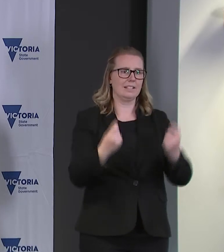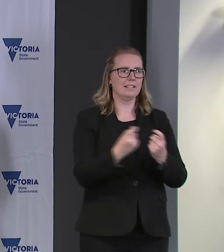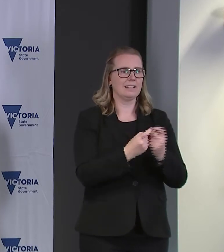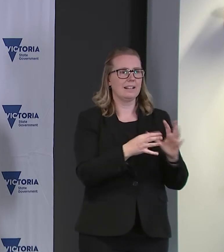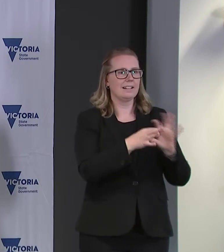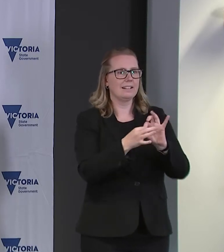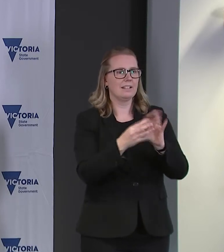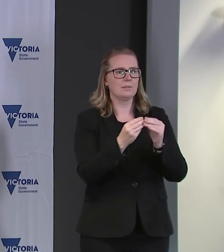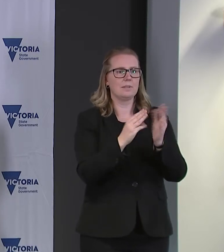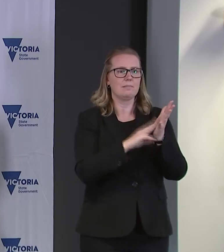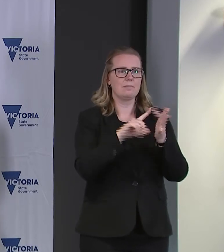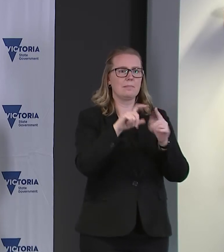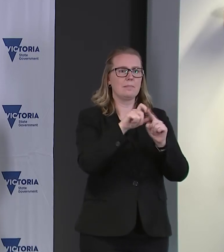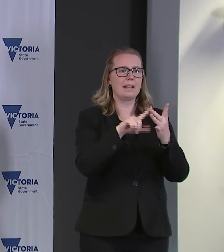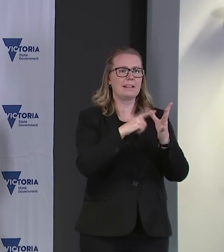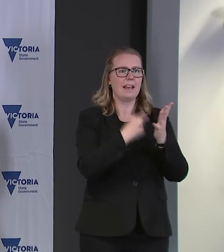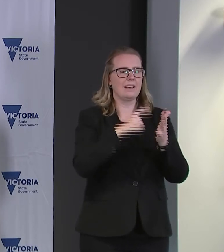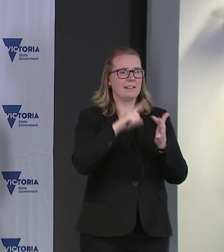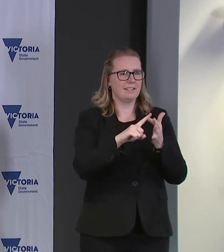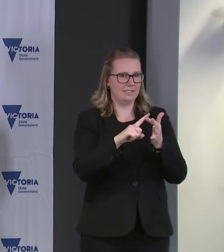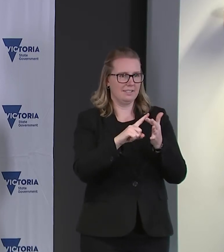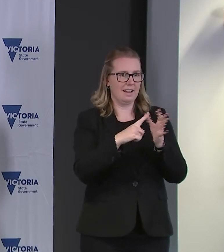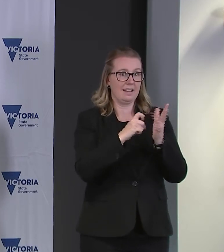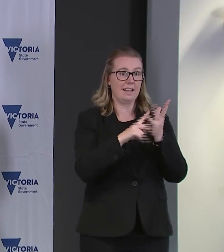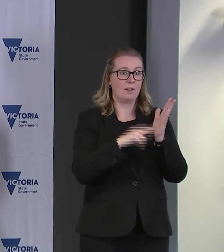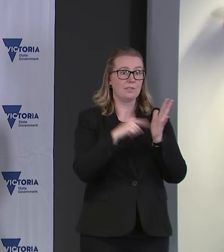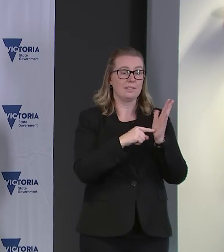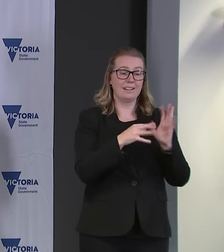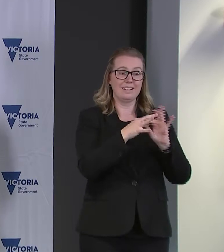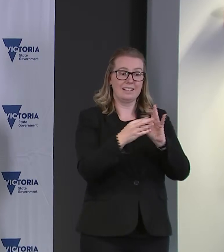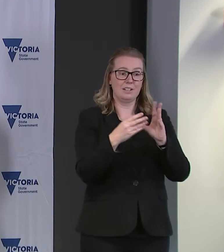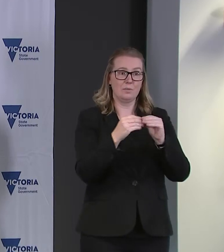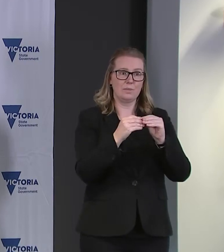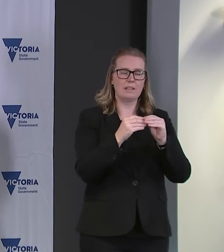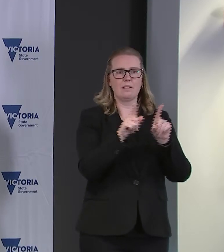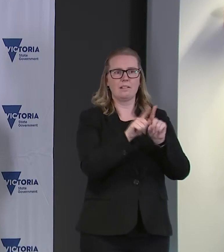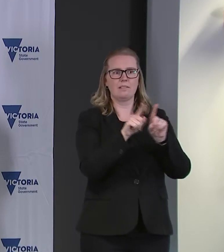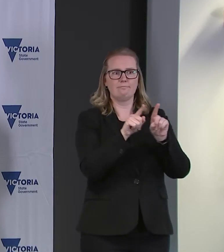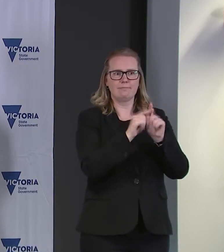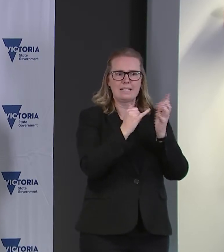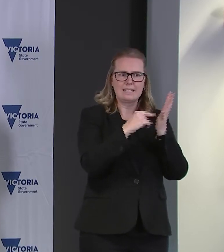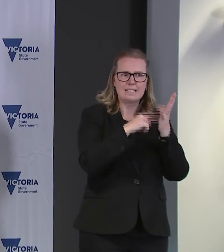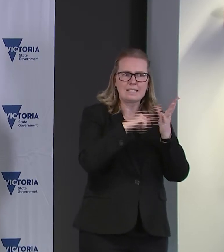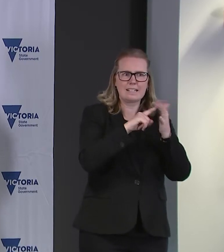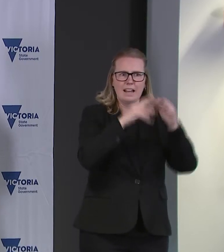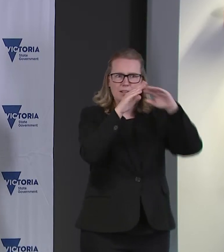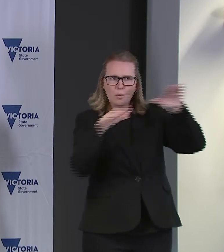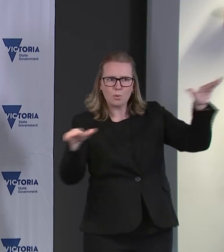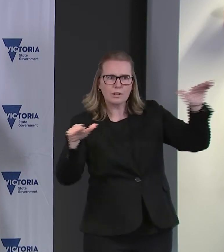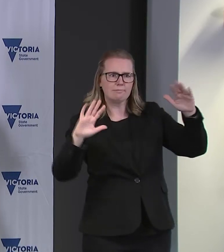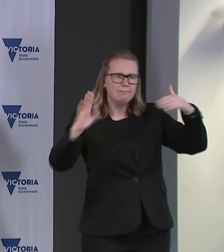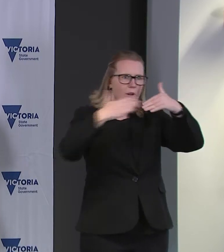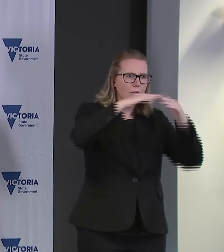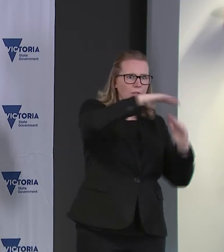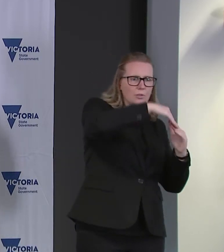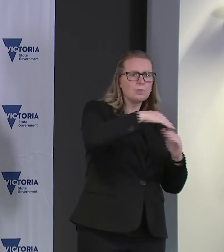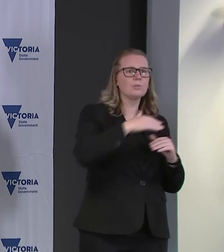Medicare account that could be used in a situation of border closures down the track. Do you see that being the case? Could a